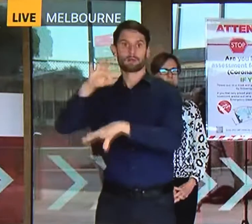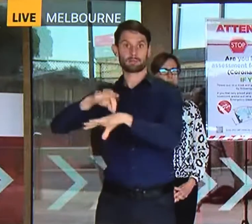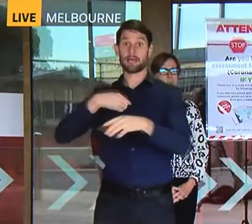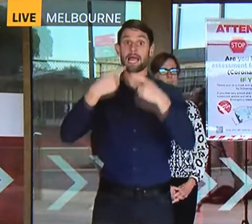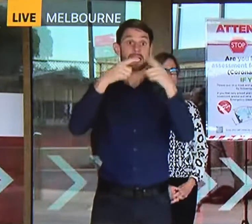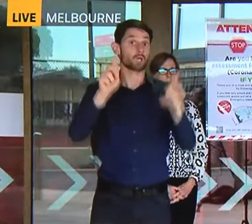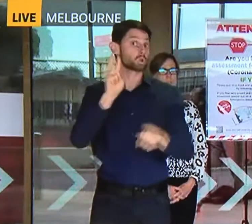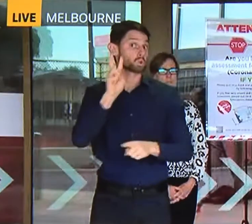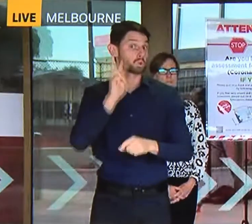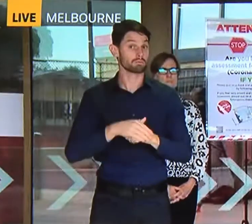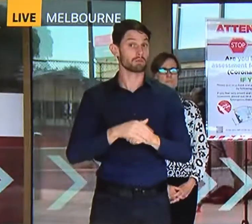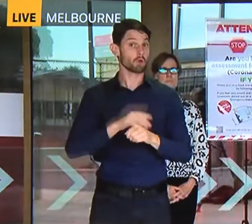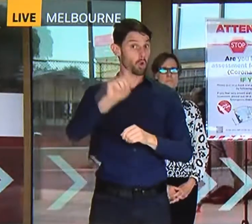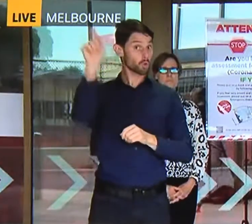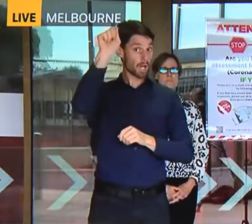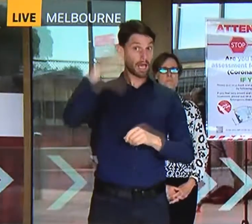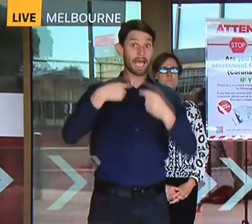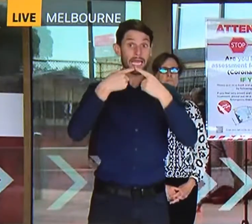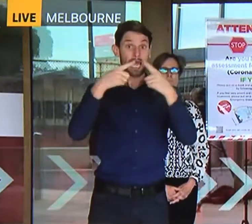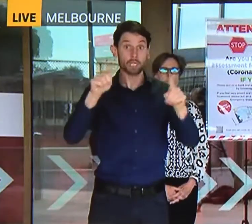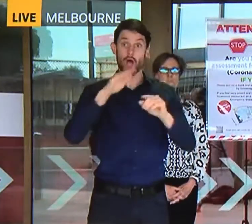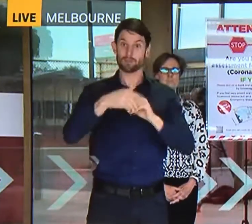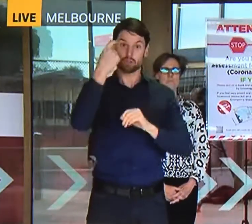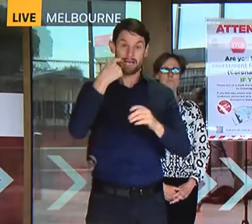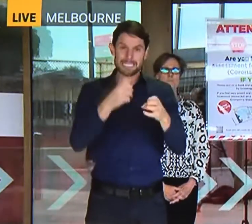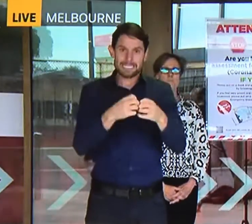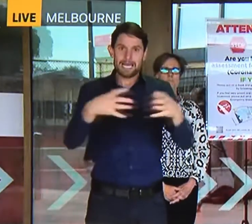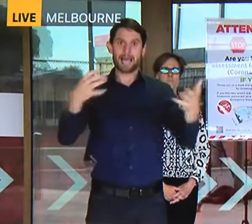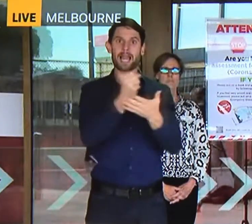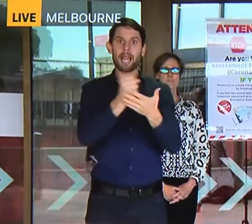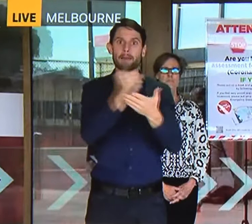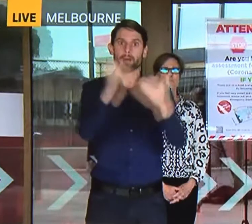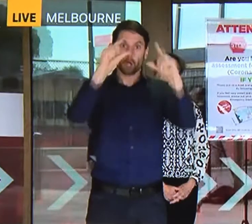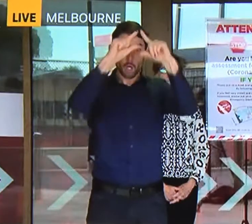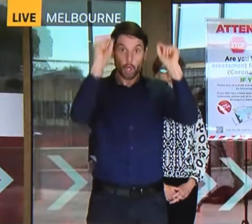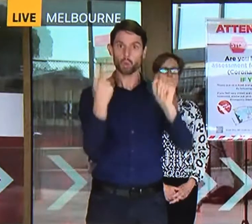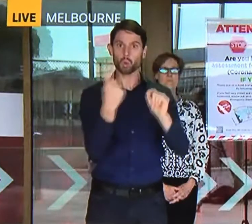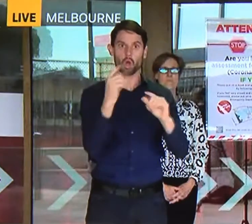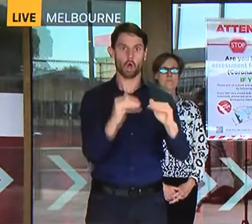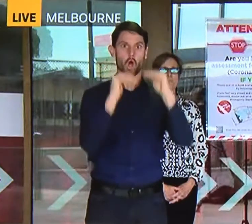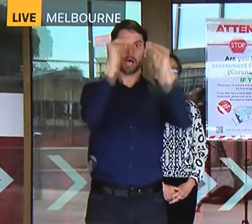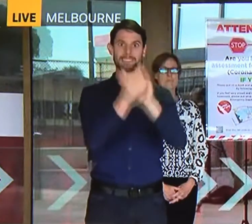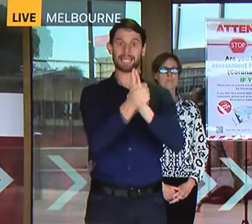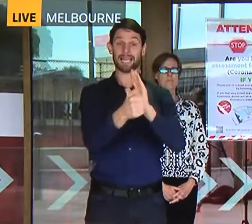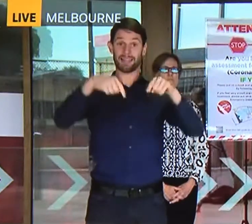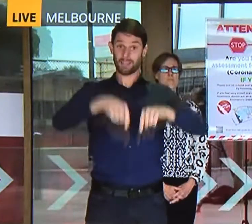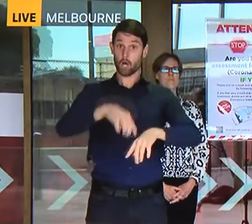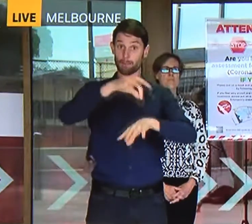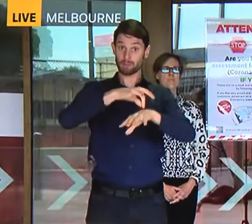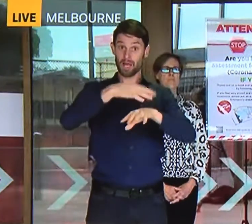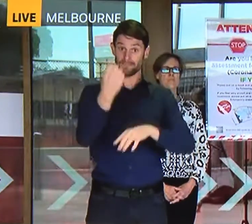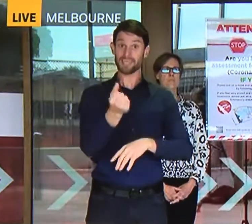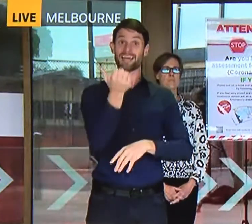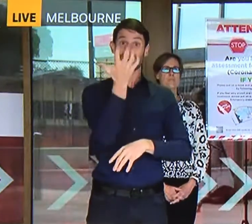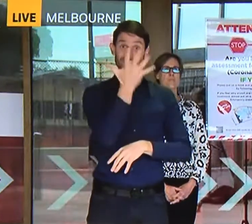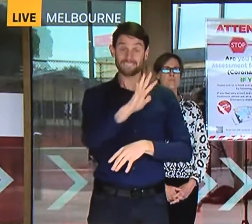the staff and boosting the capabilities. And indeed, this hospital alone has seen 54